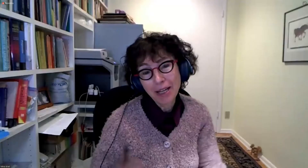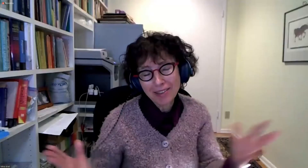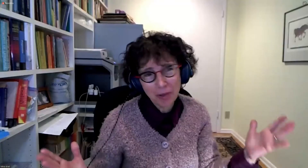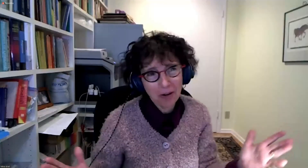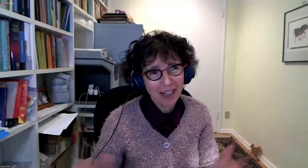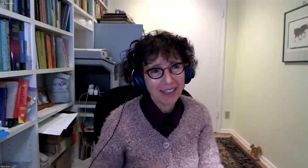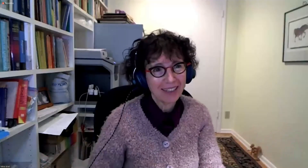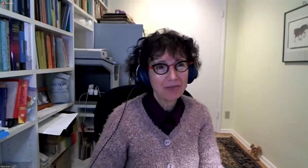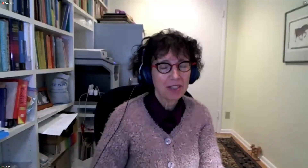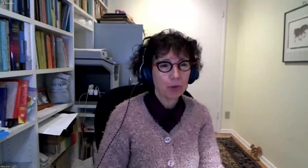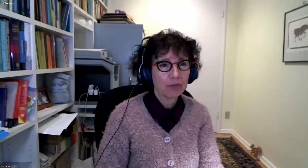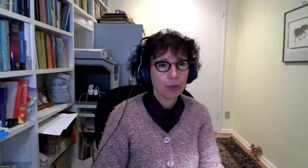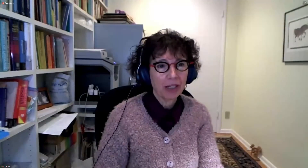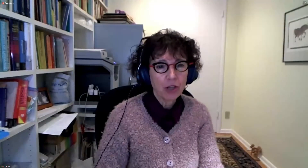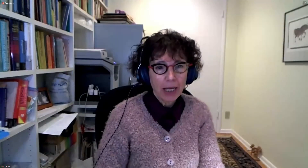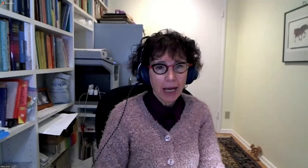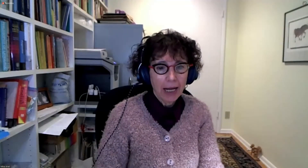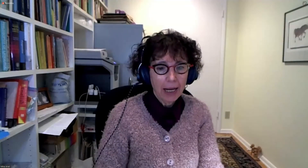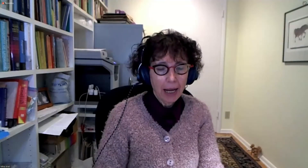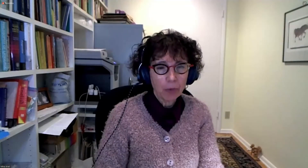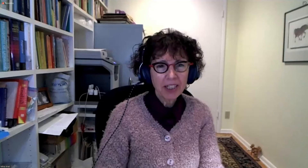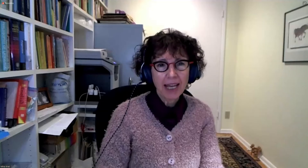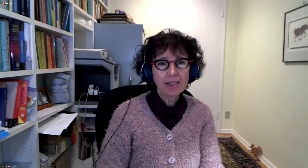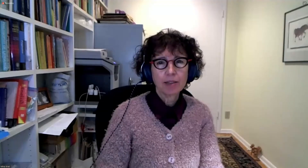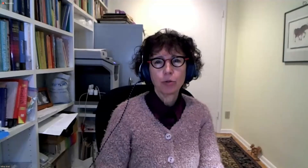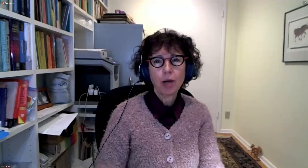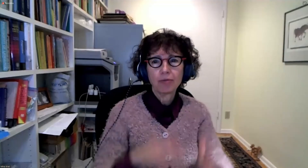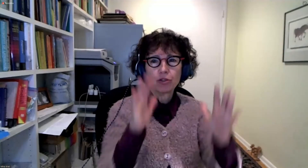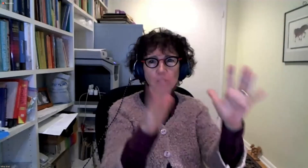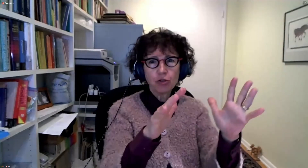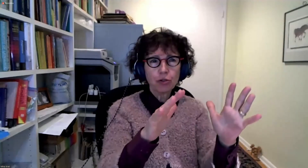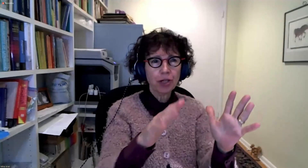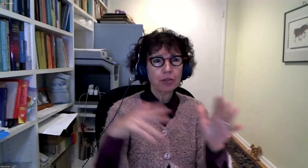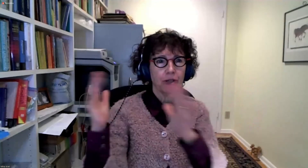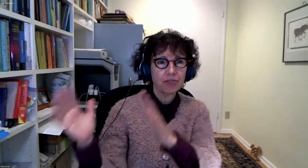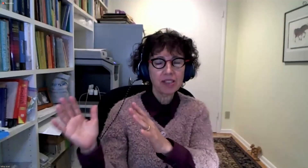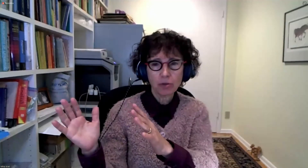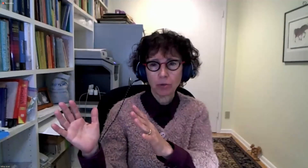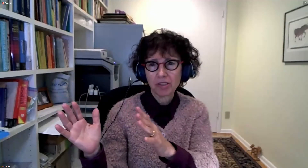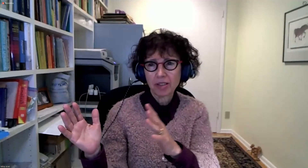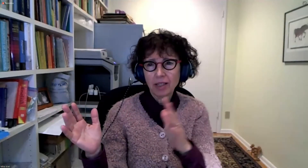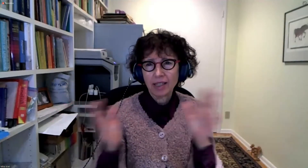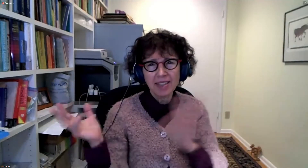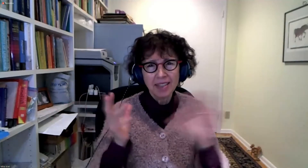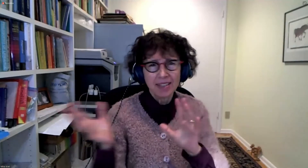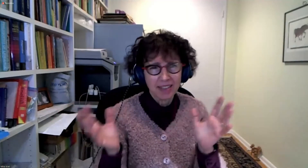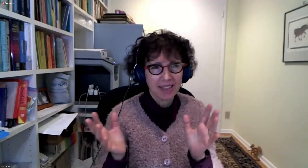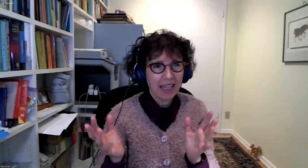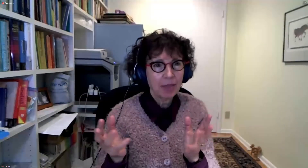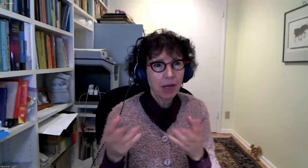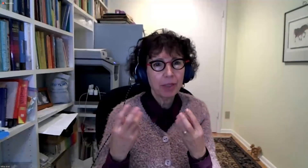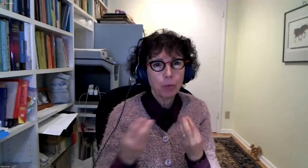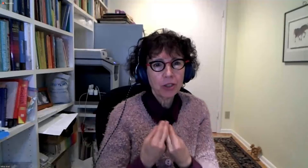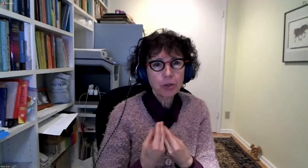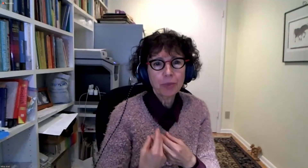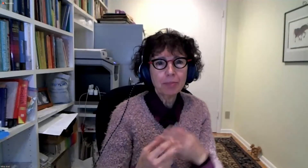for a great talk. I love this work very much. I wanted to ask you, you have gesture and you have discourse. Isn't this the